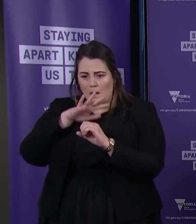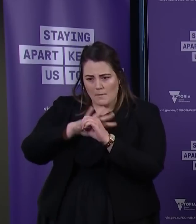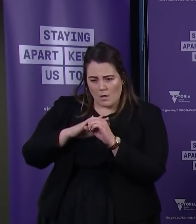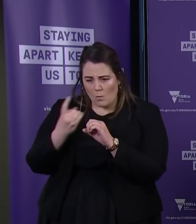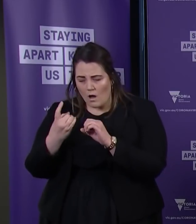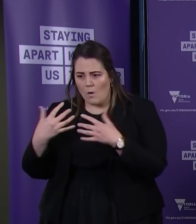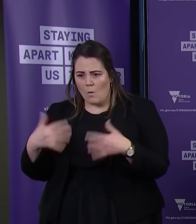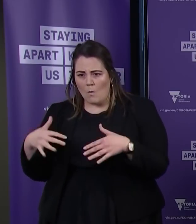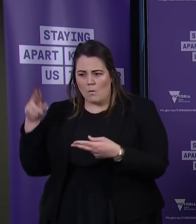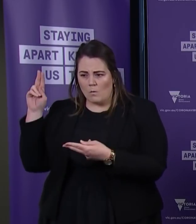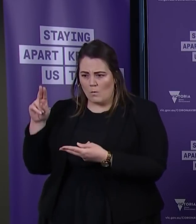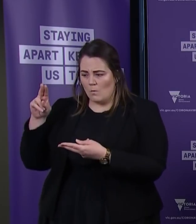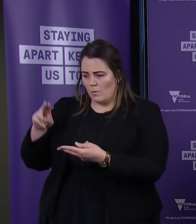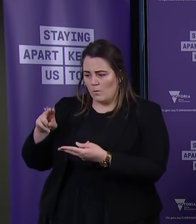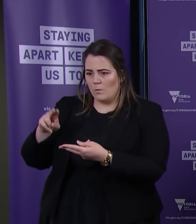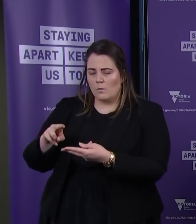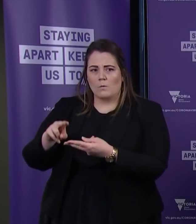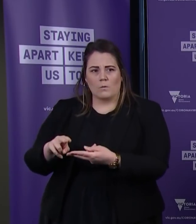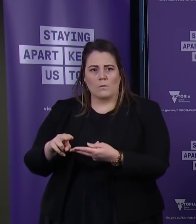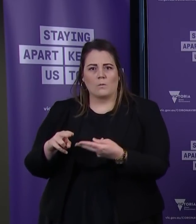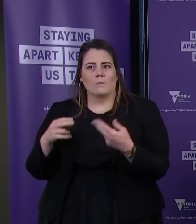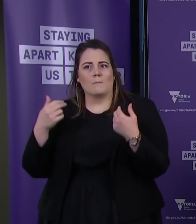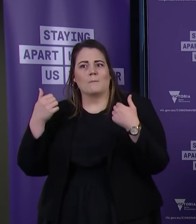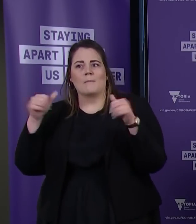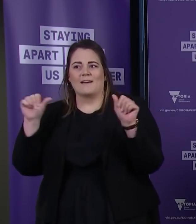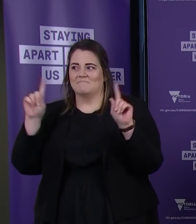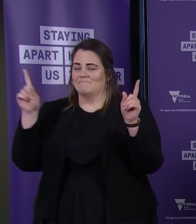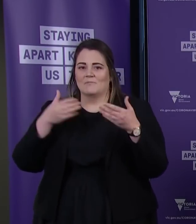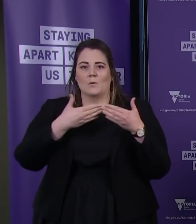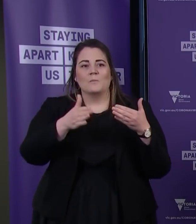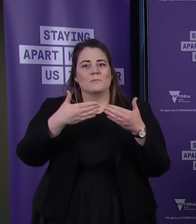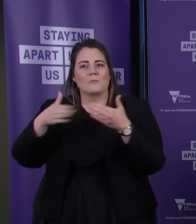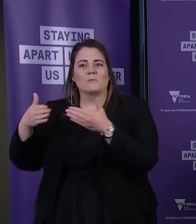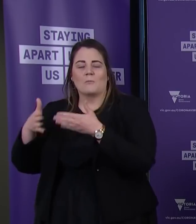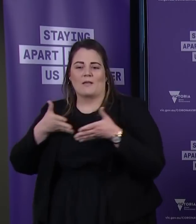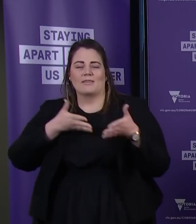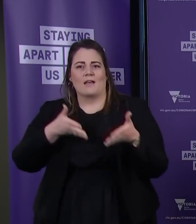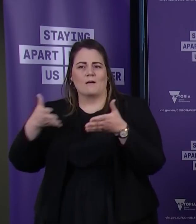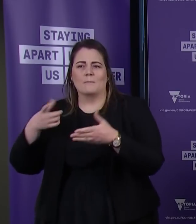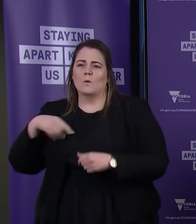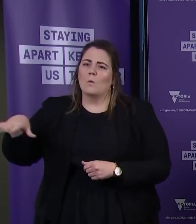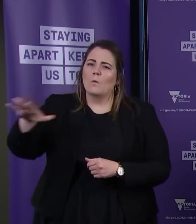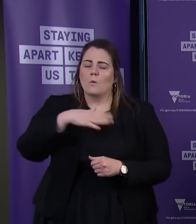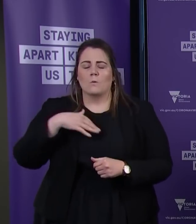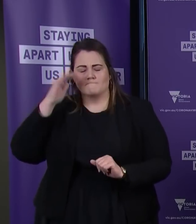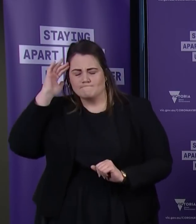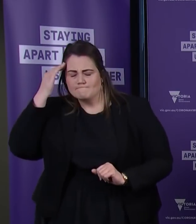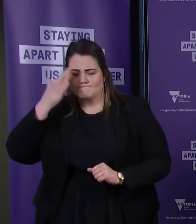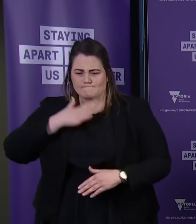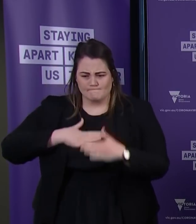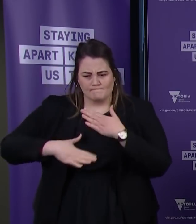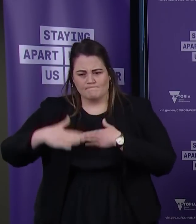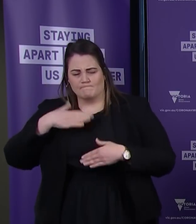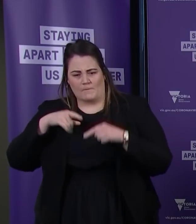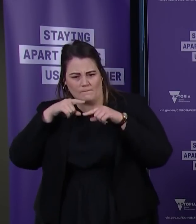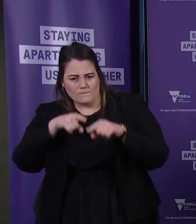us to the point where we can open safely have paid off, and that the roadmap and the efforts that Victorians have